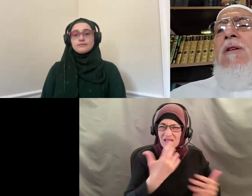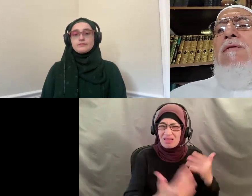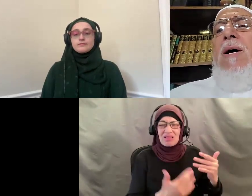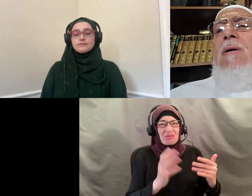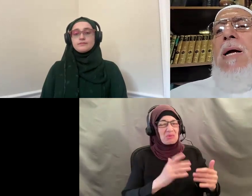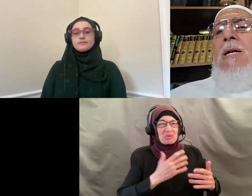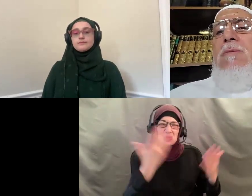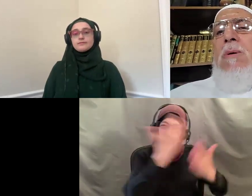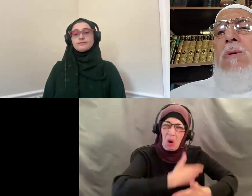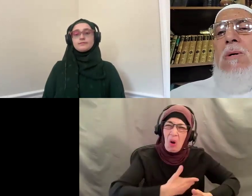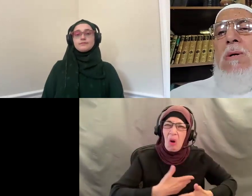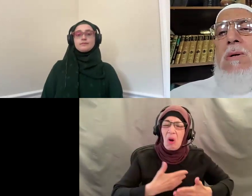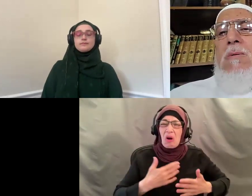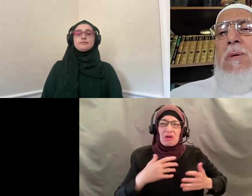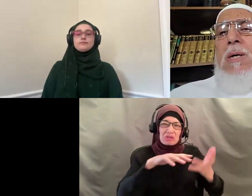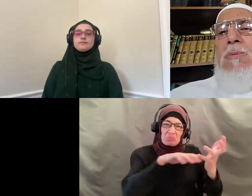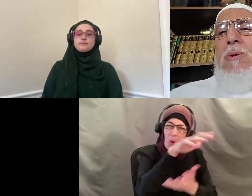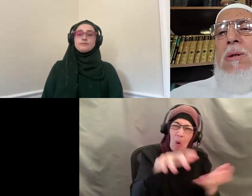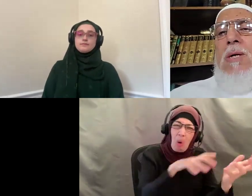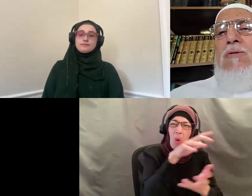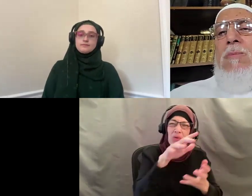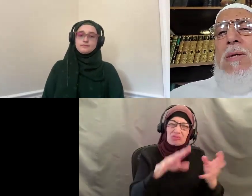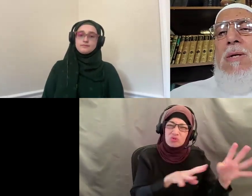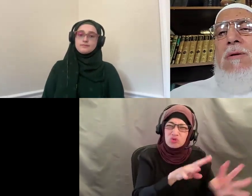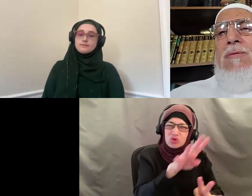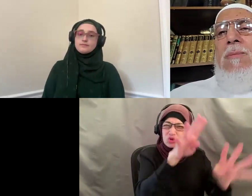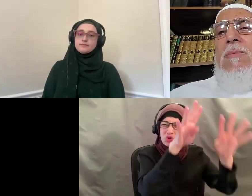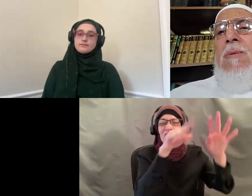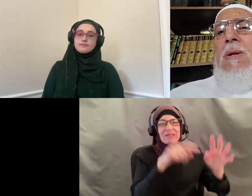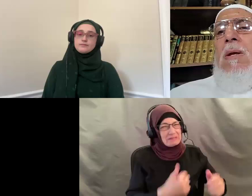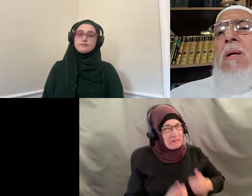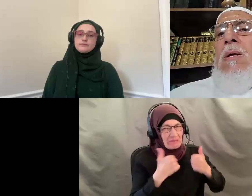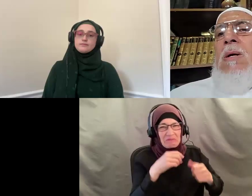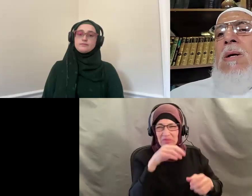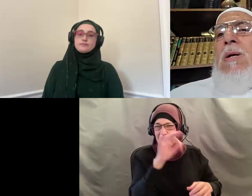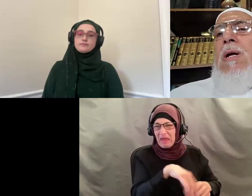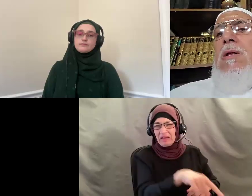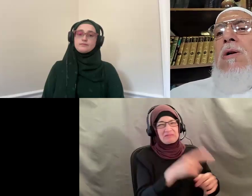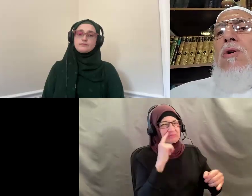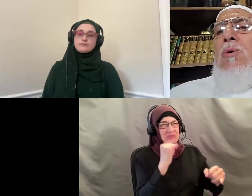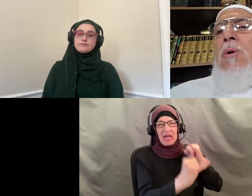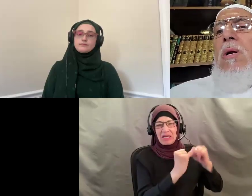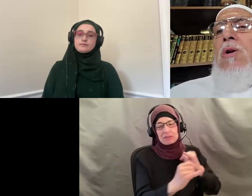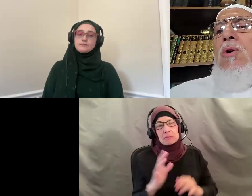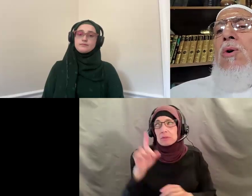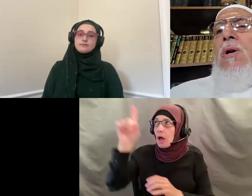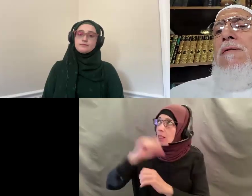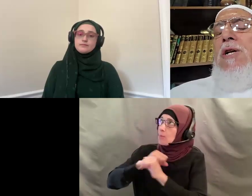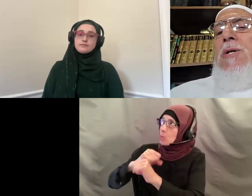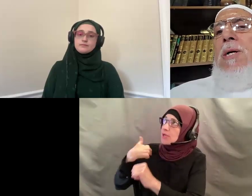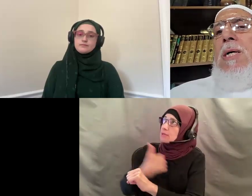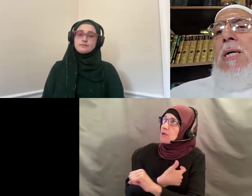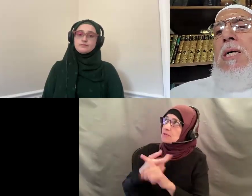living in fire and smoke. May Allah protect us from this life. Neither cool